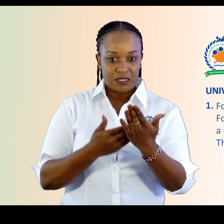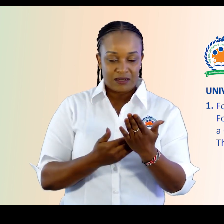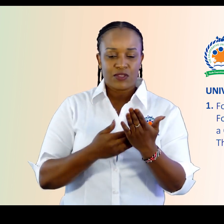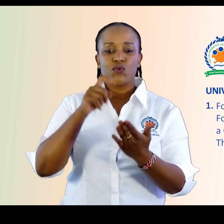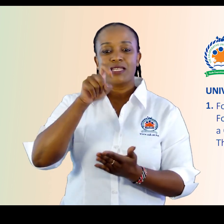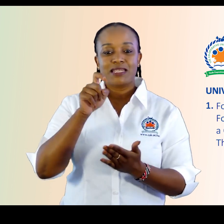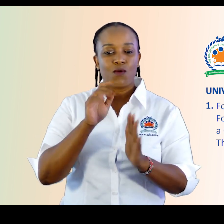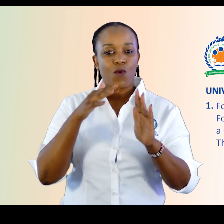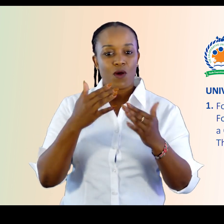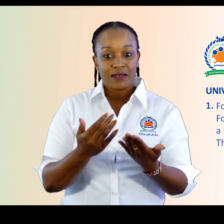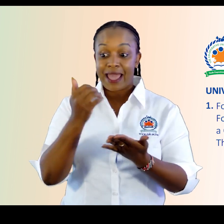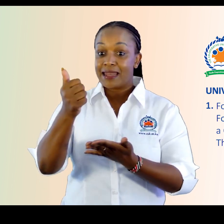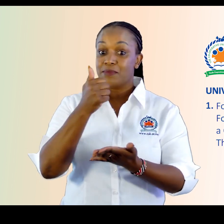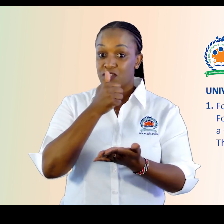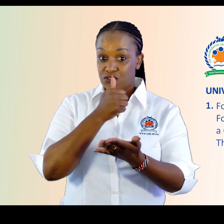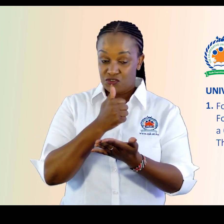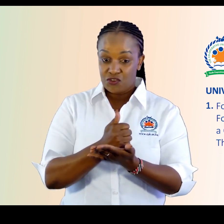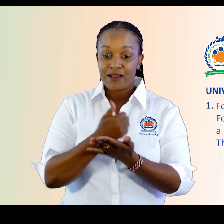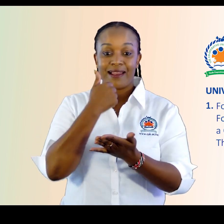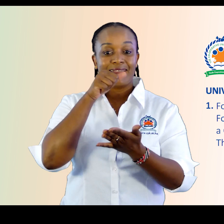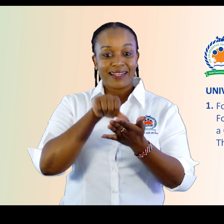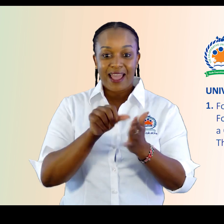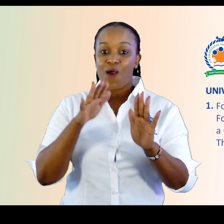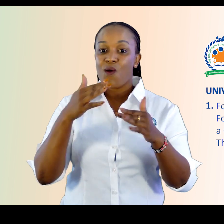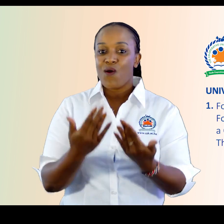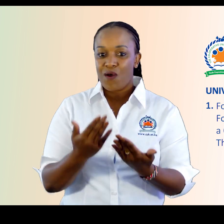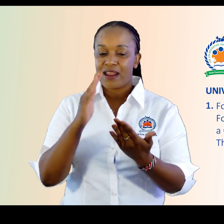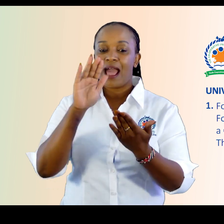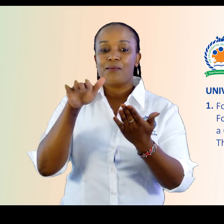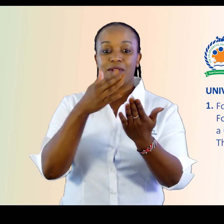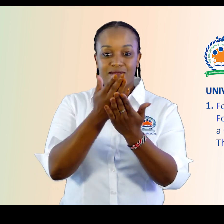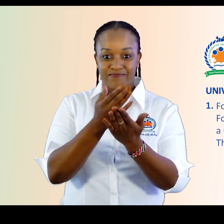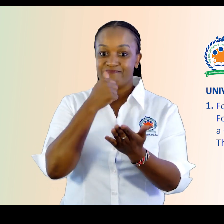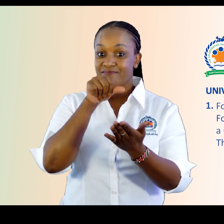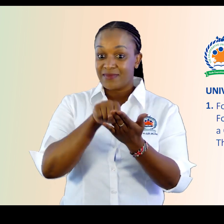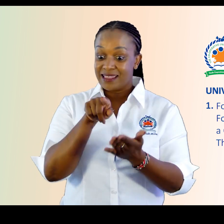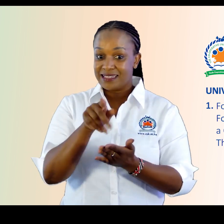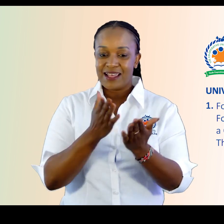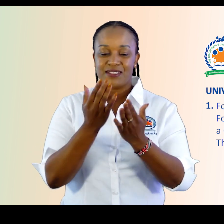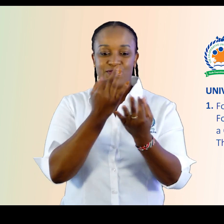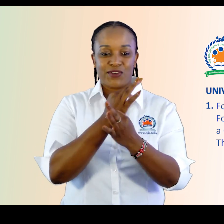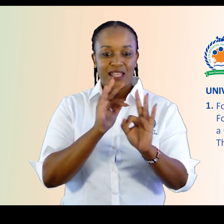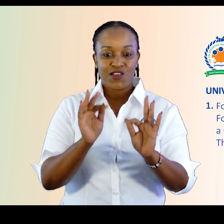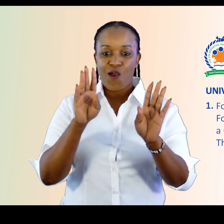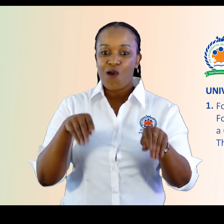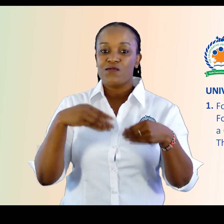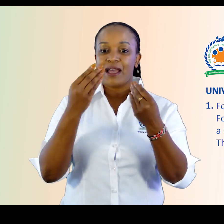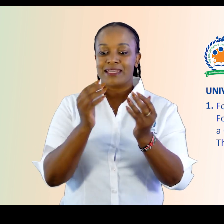an admission letter or a checklist or an appointment letter. The service is free and is offered in